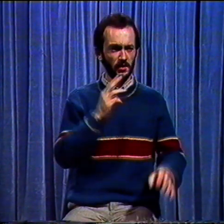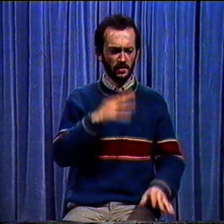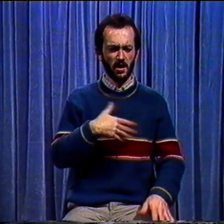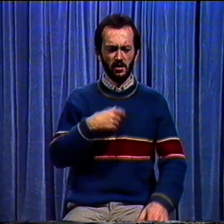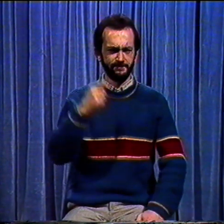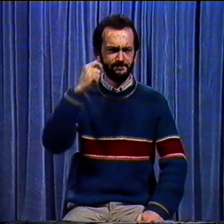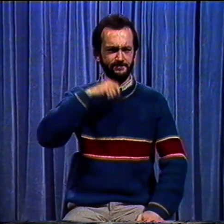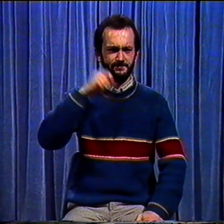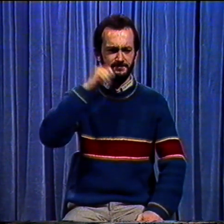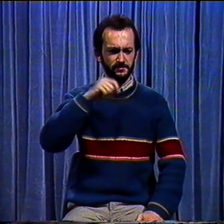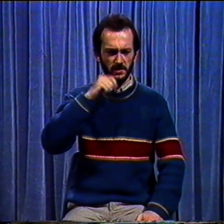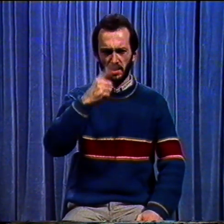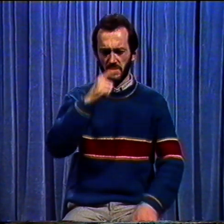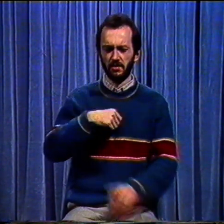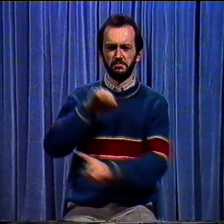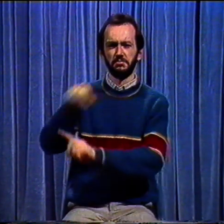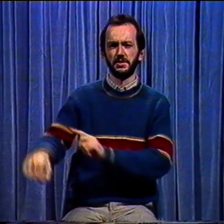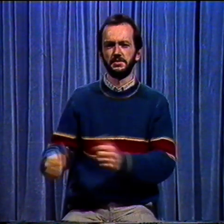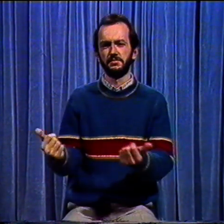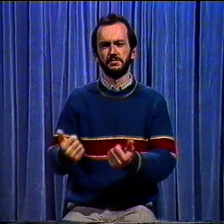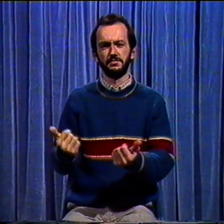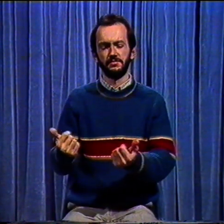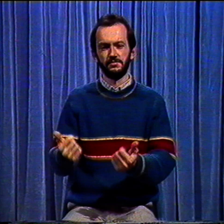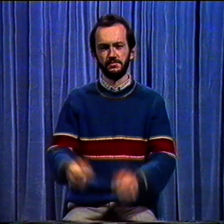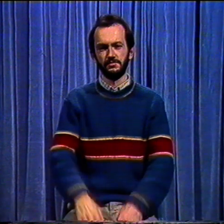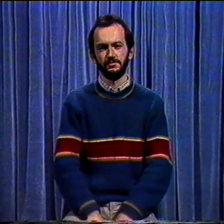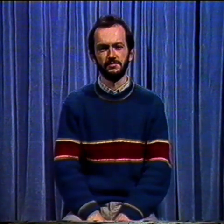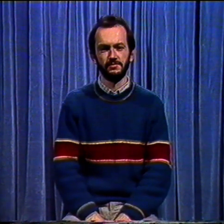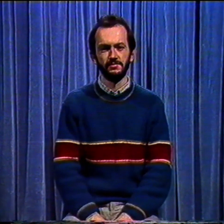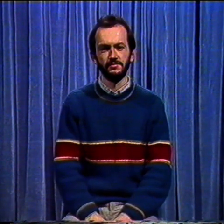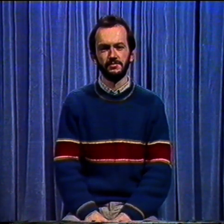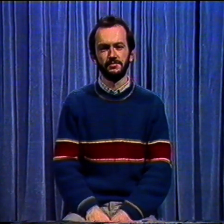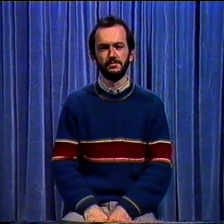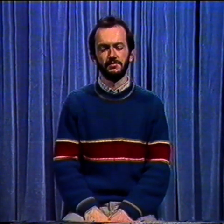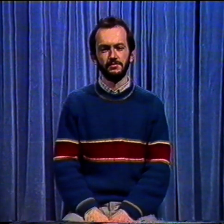player, and I'll say, look, it'll be okay, I'll beat him.